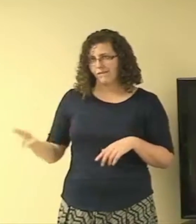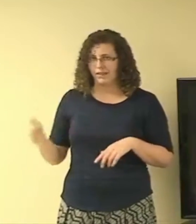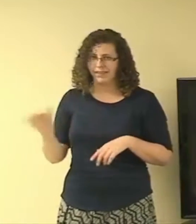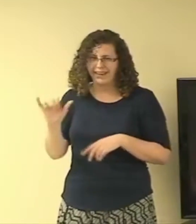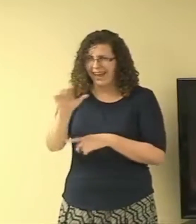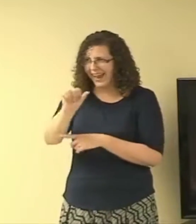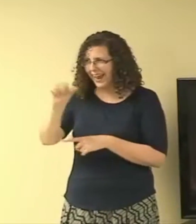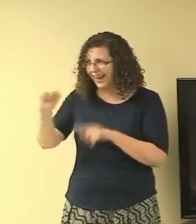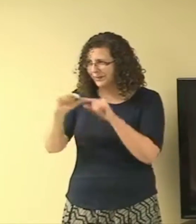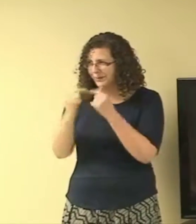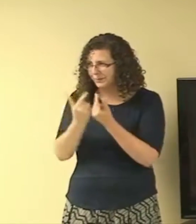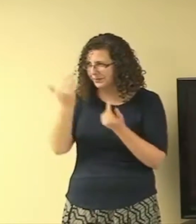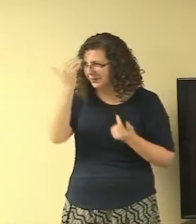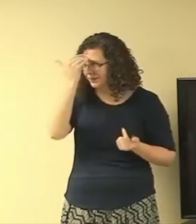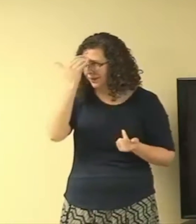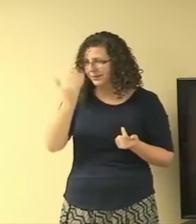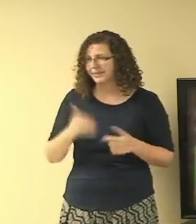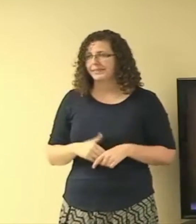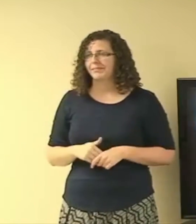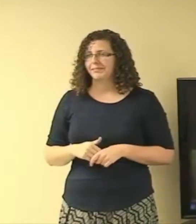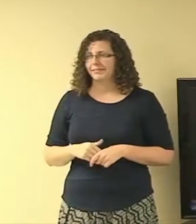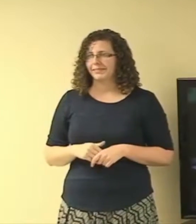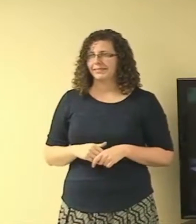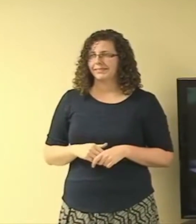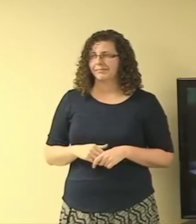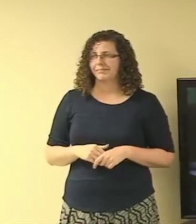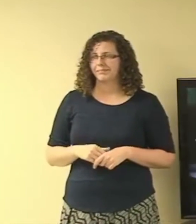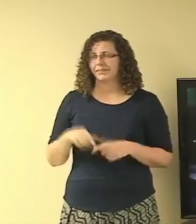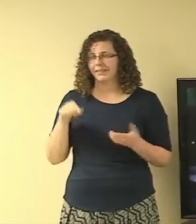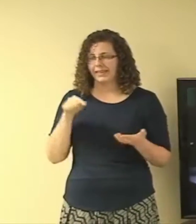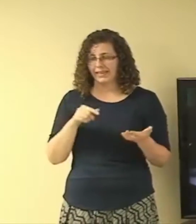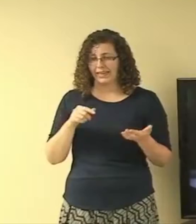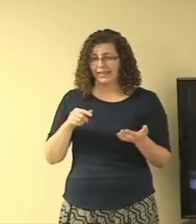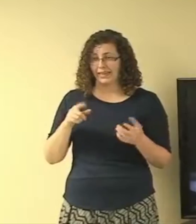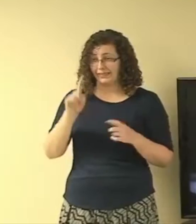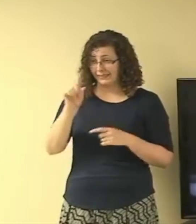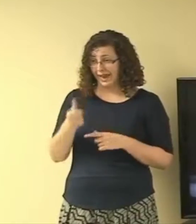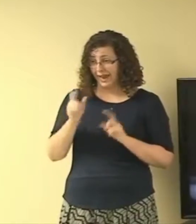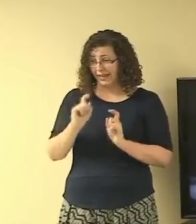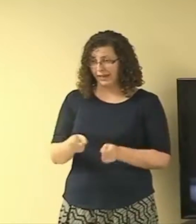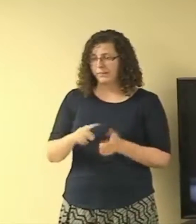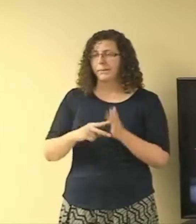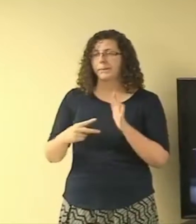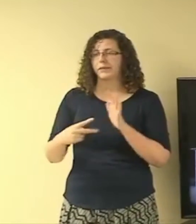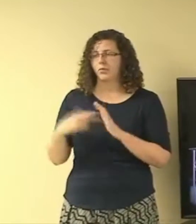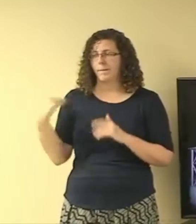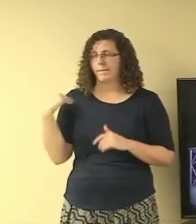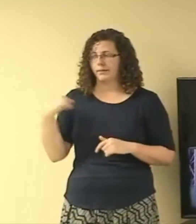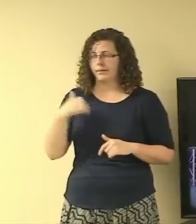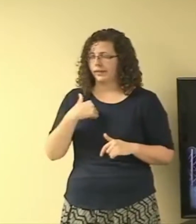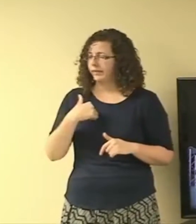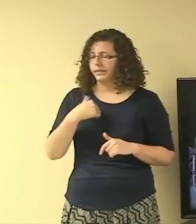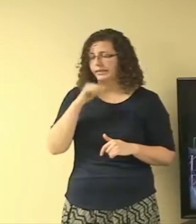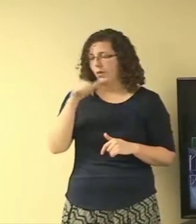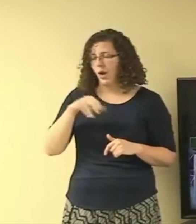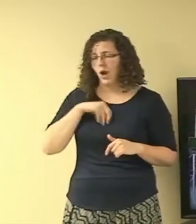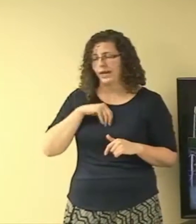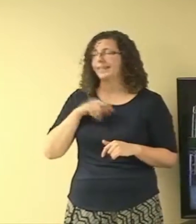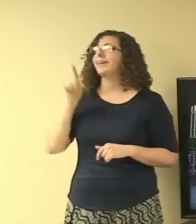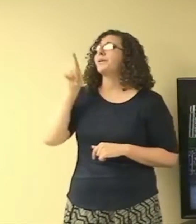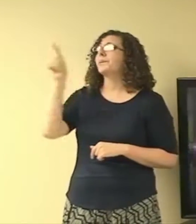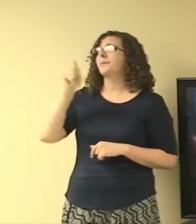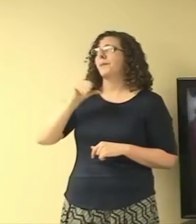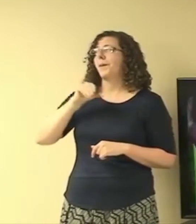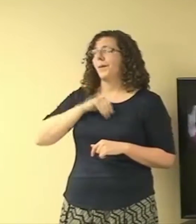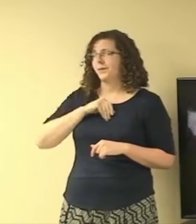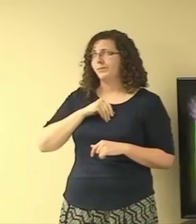Here, God, it's all yours. I am just one more Sunday reminded I'm not the owner. I'm the